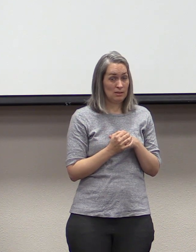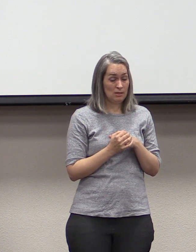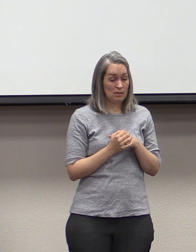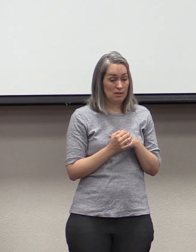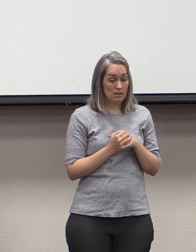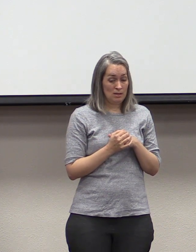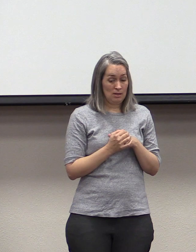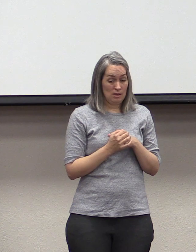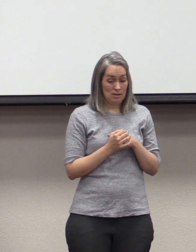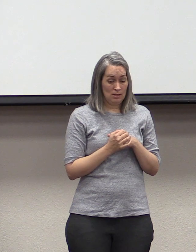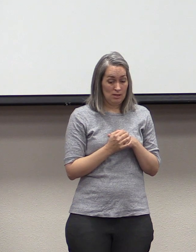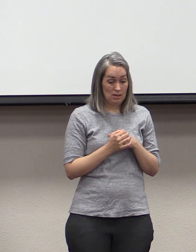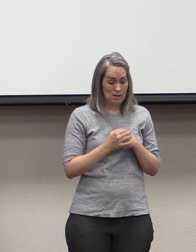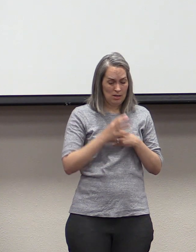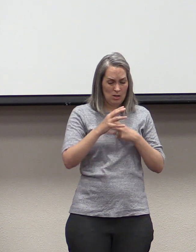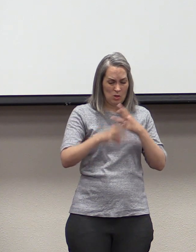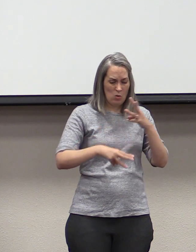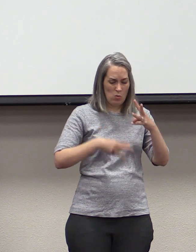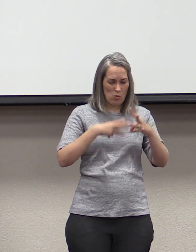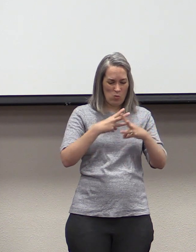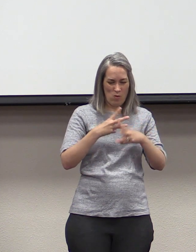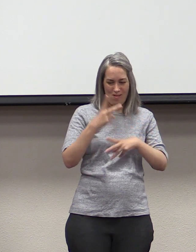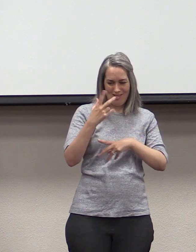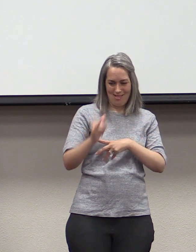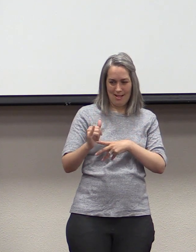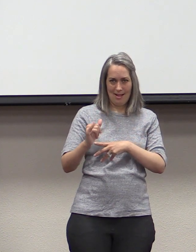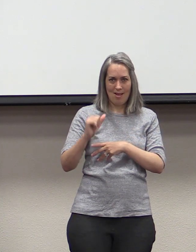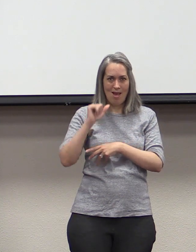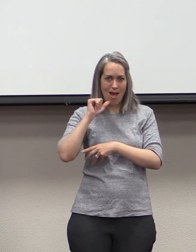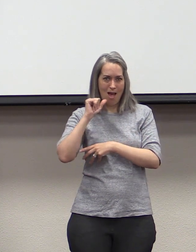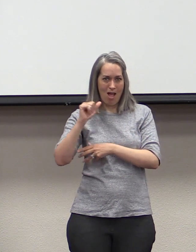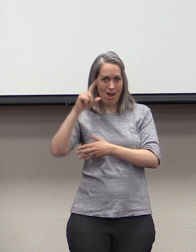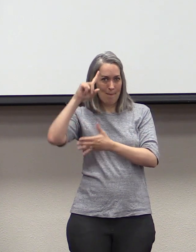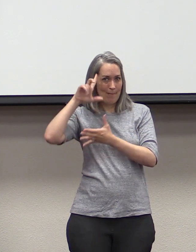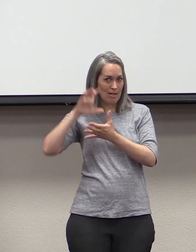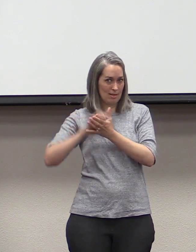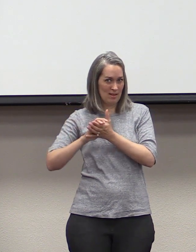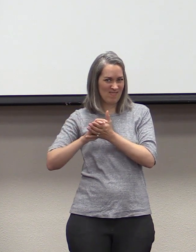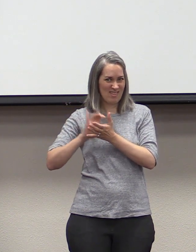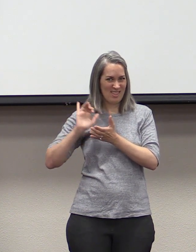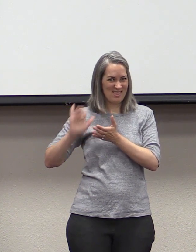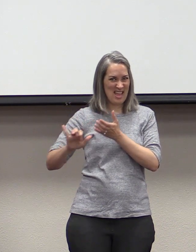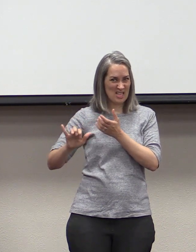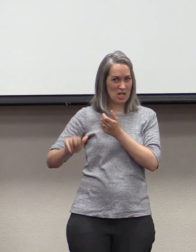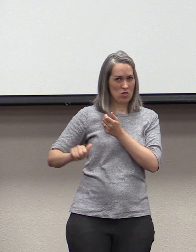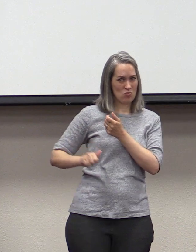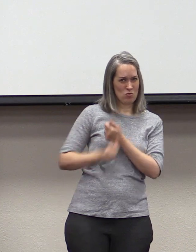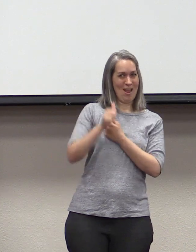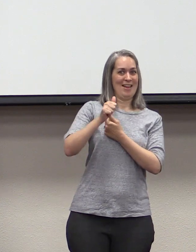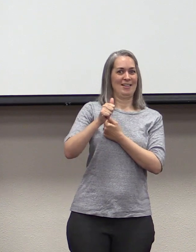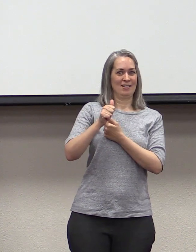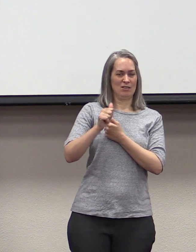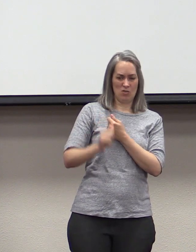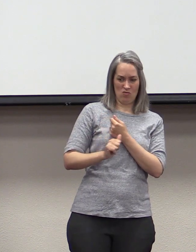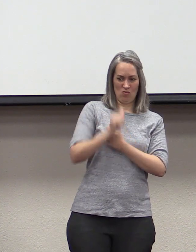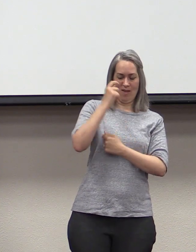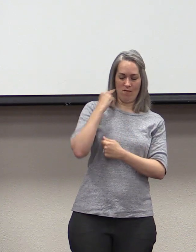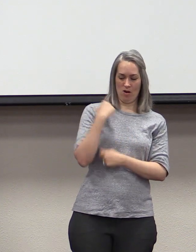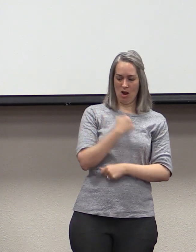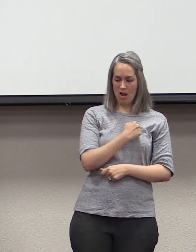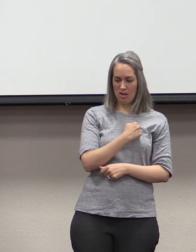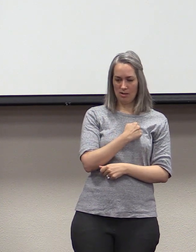that this worldly unbelief, it's a threat. It's a threat for us as